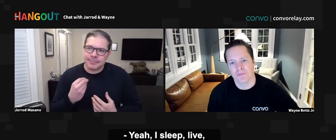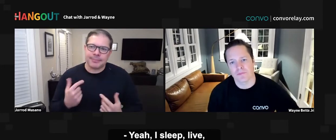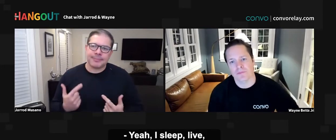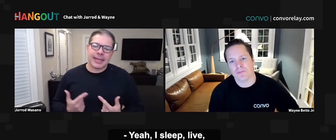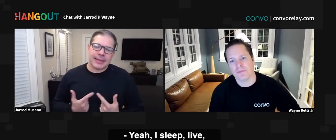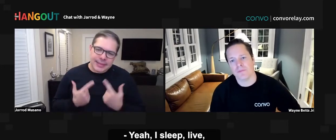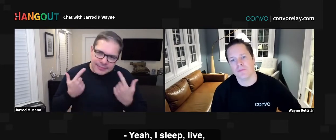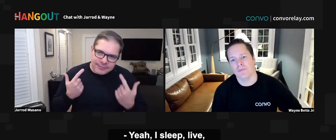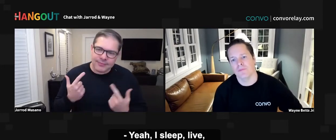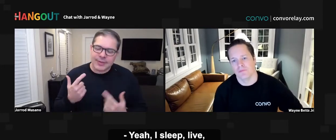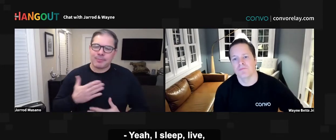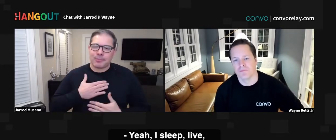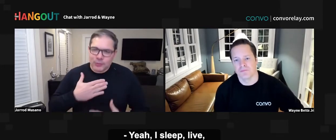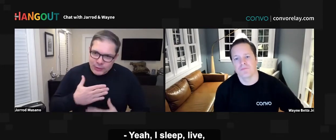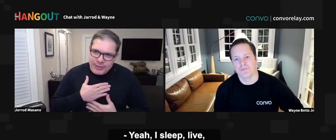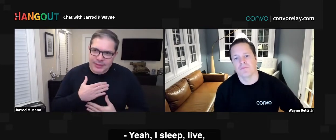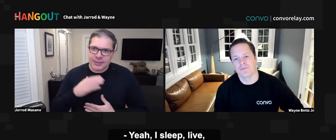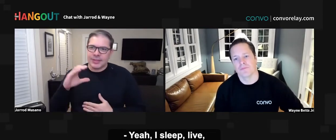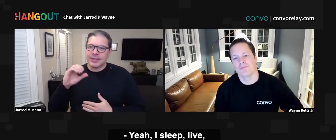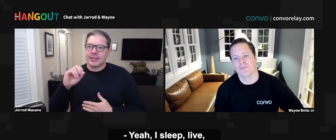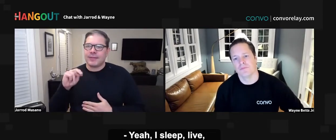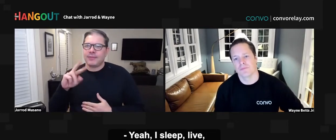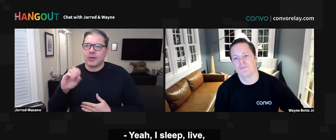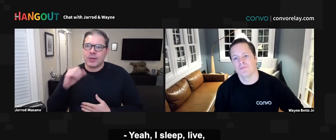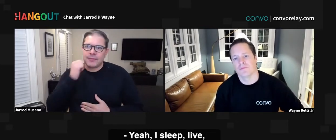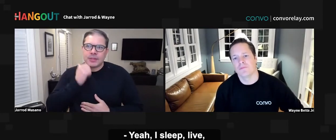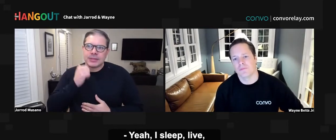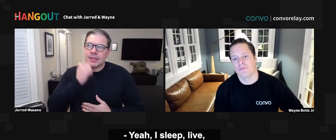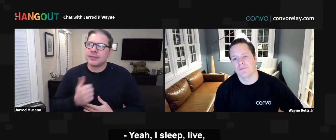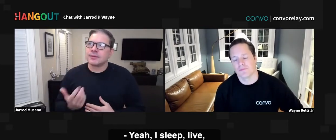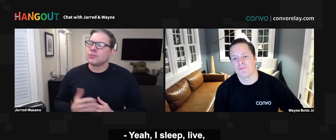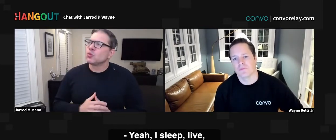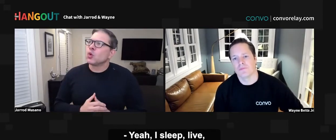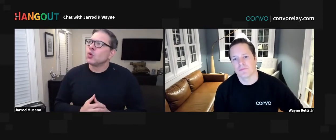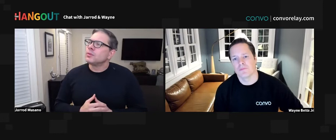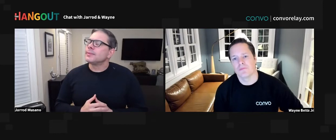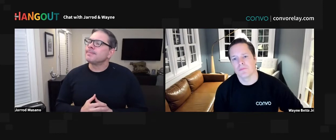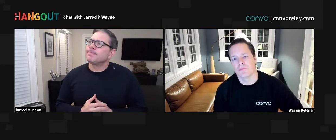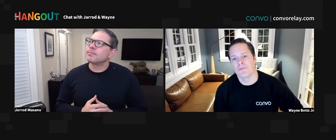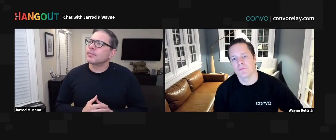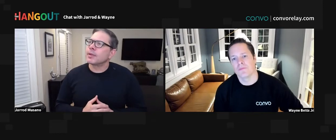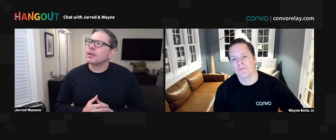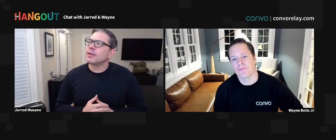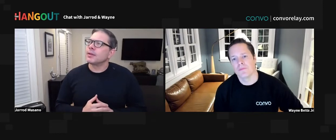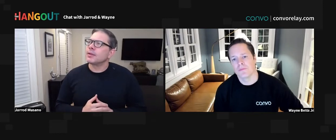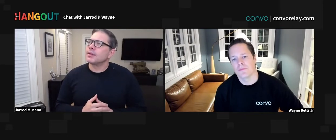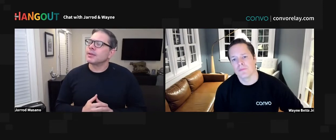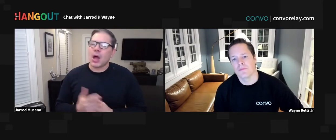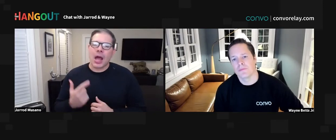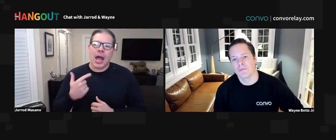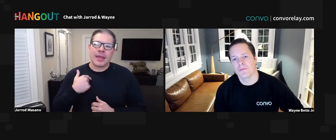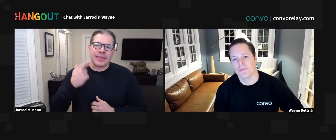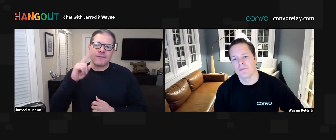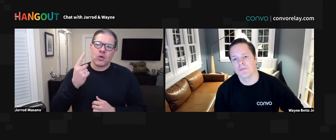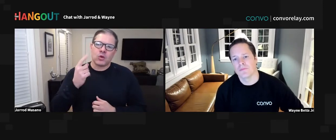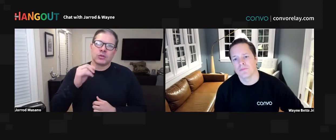Yeah. I sleep, live, breathe Convo. I mean, every day.